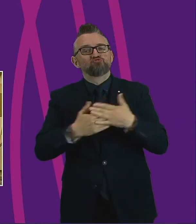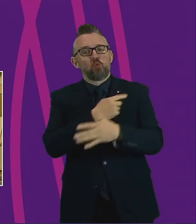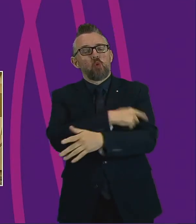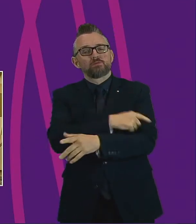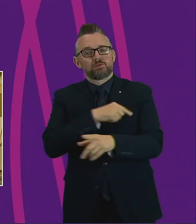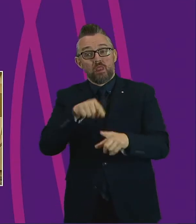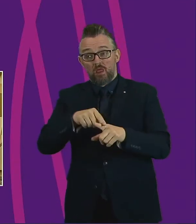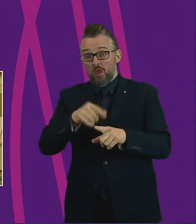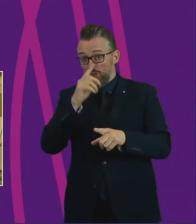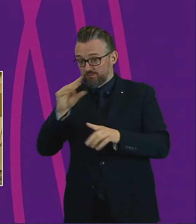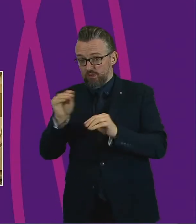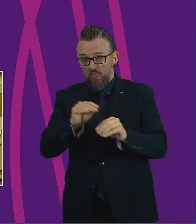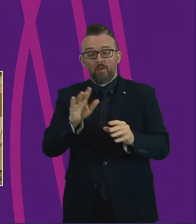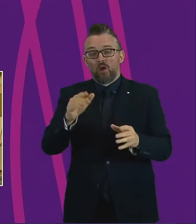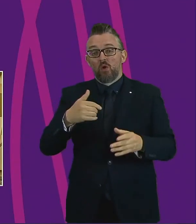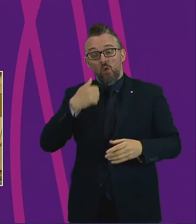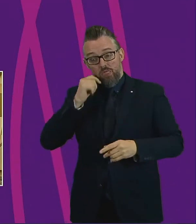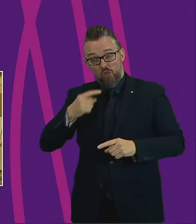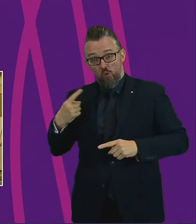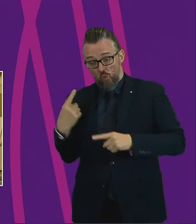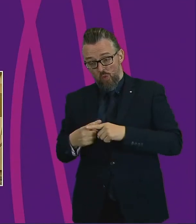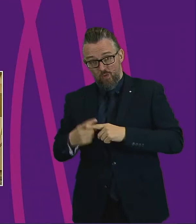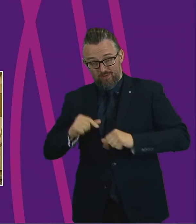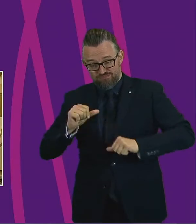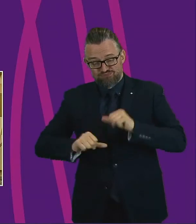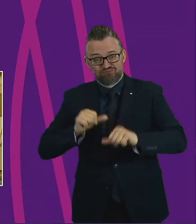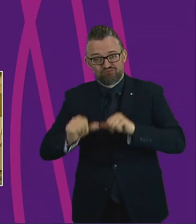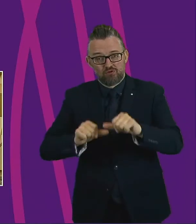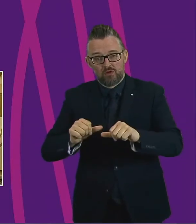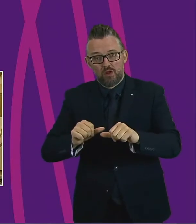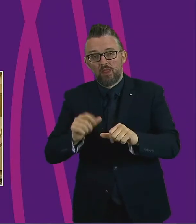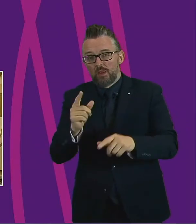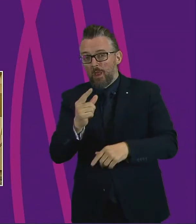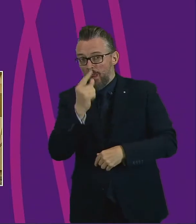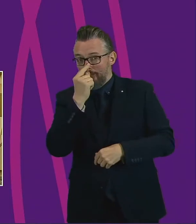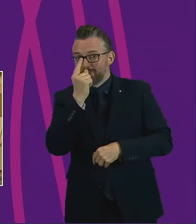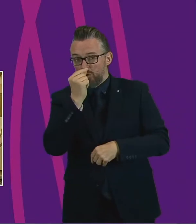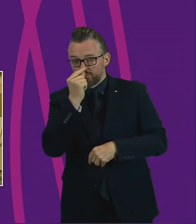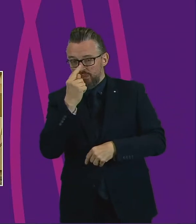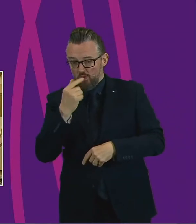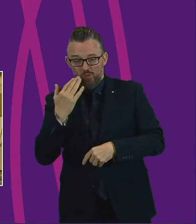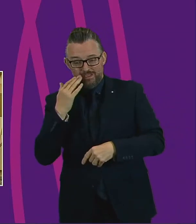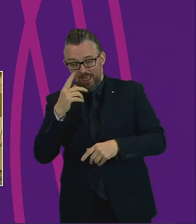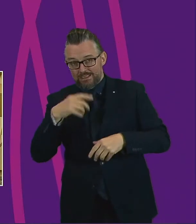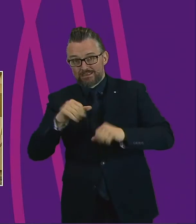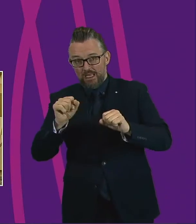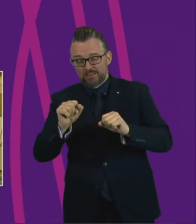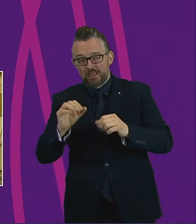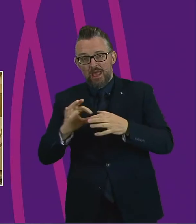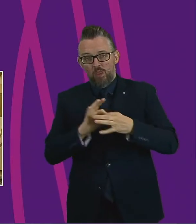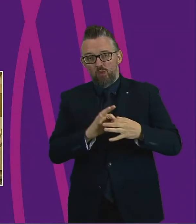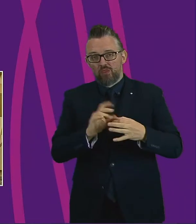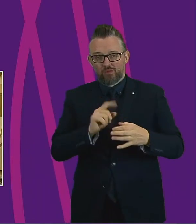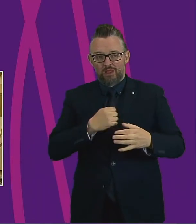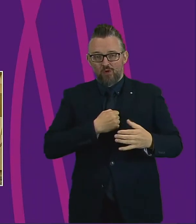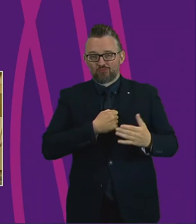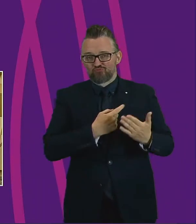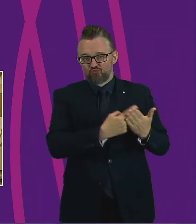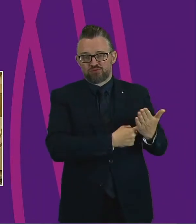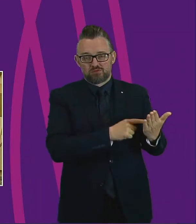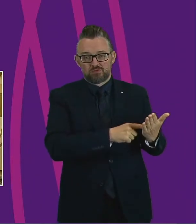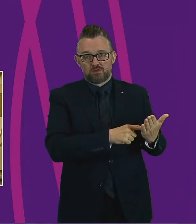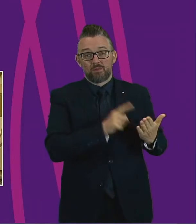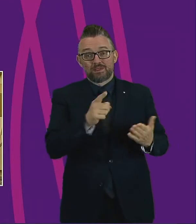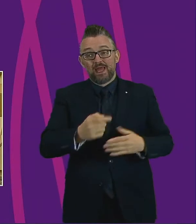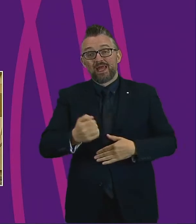be accelerated as quickly and to the extent that it is possible to do so within the constraints that I have outlined. The issue with dates is